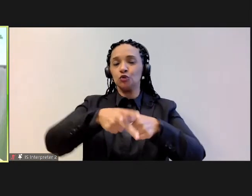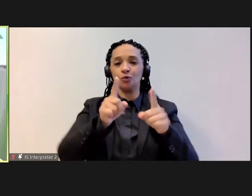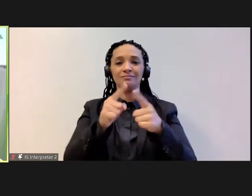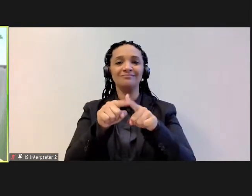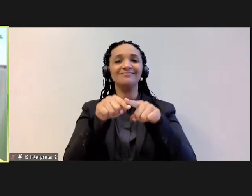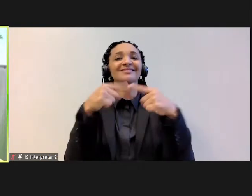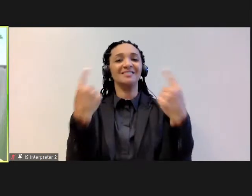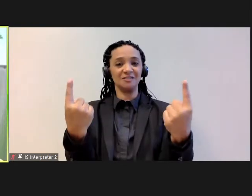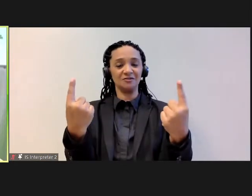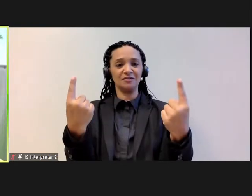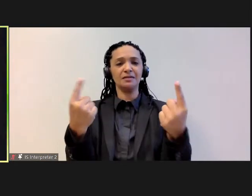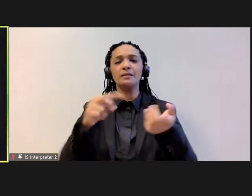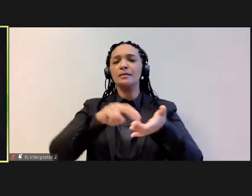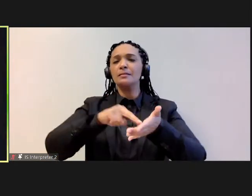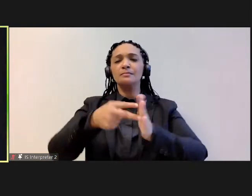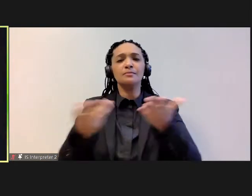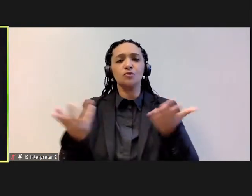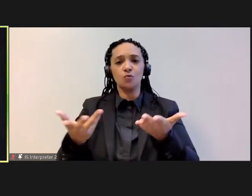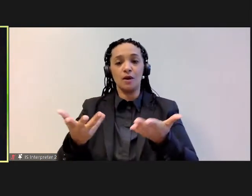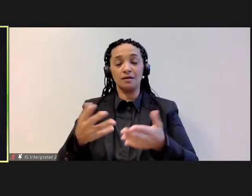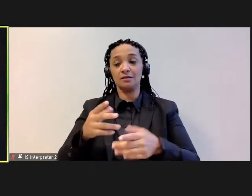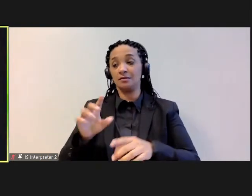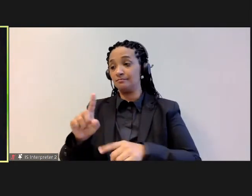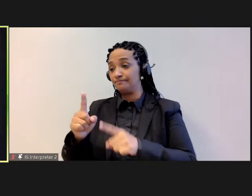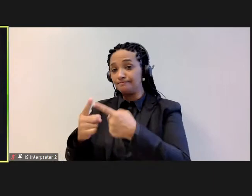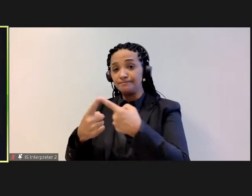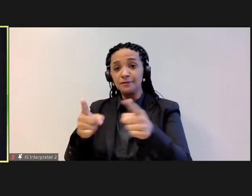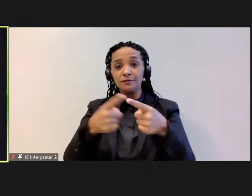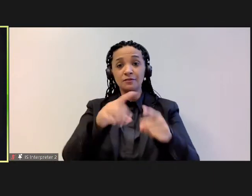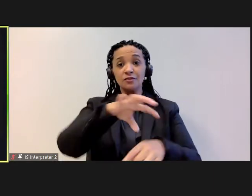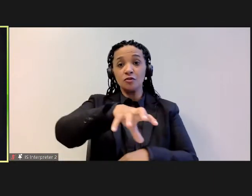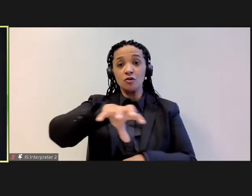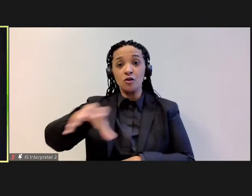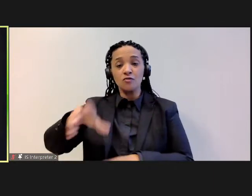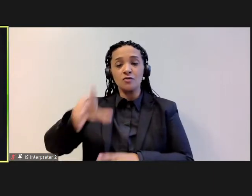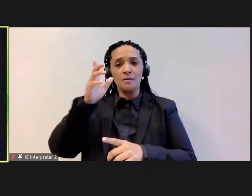huge investments for our countries to train